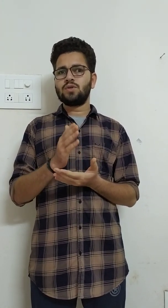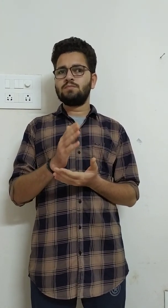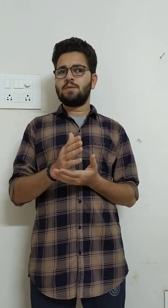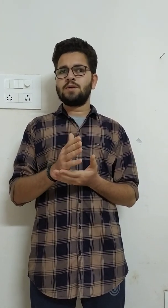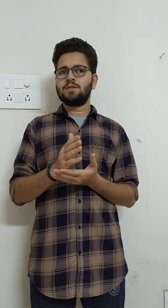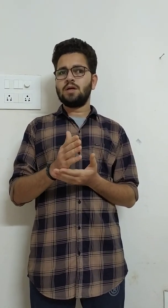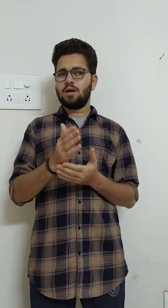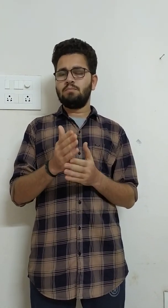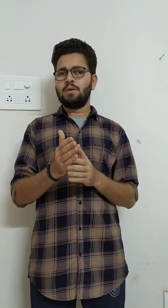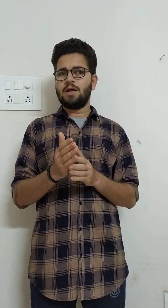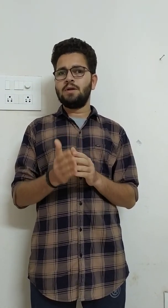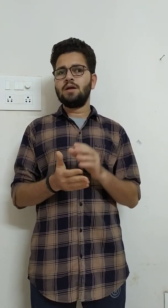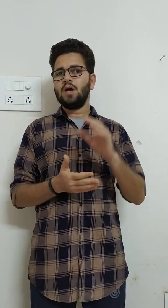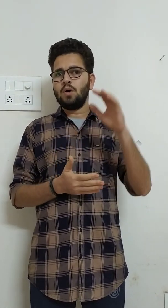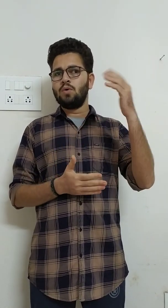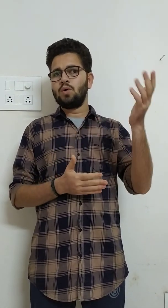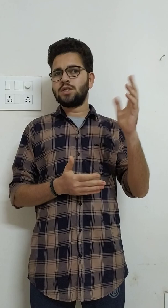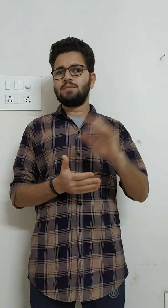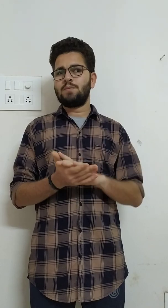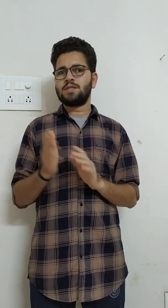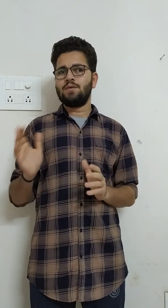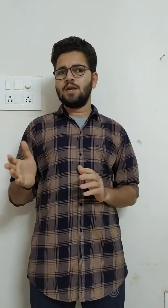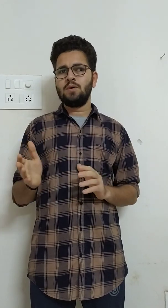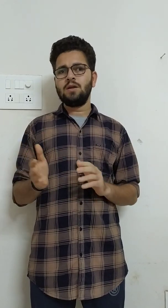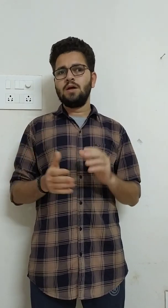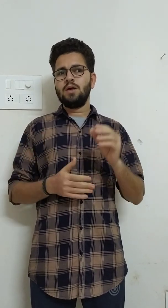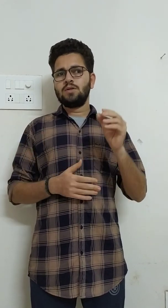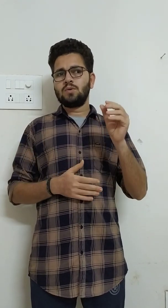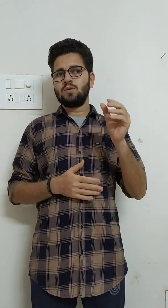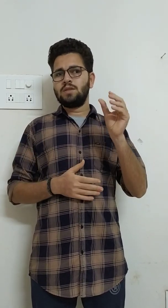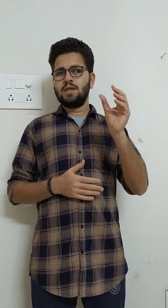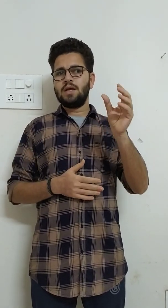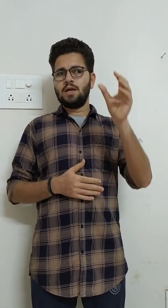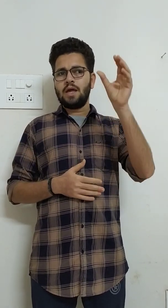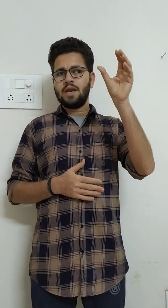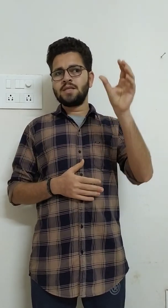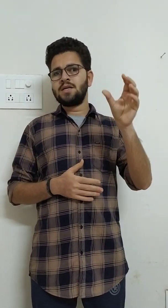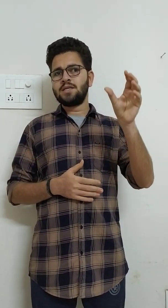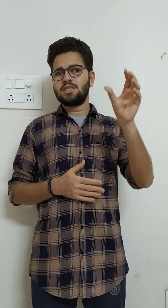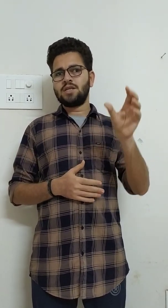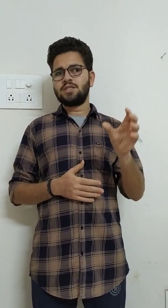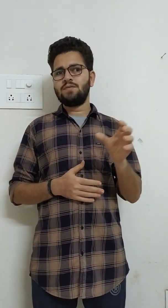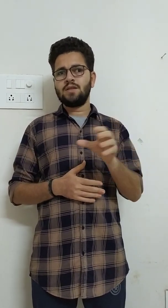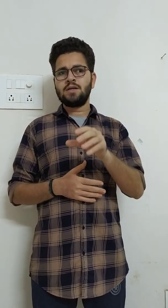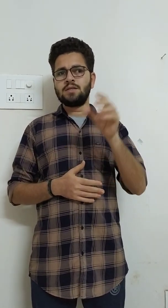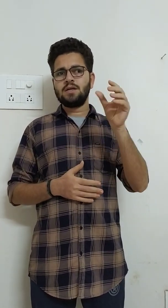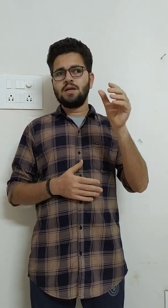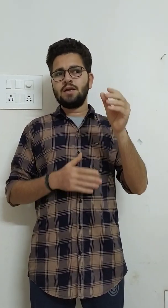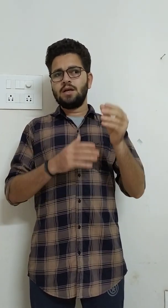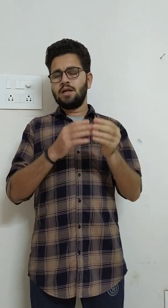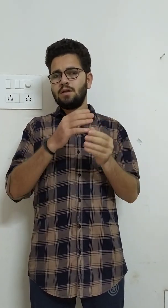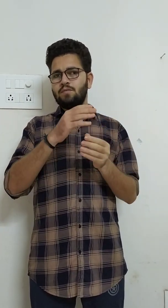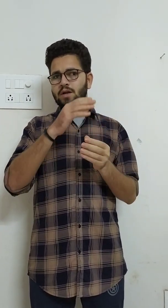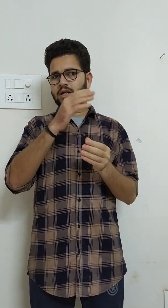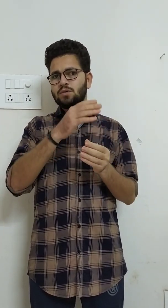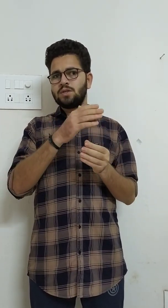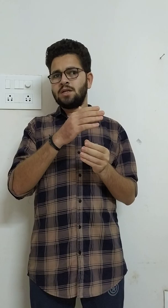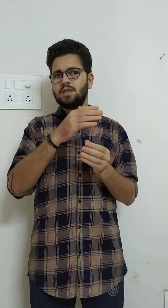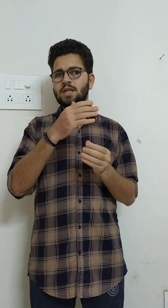question papers, I mean old question papers available. So they arranged in such a way that for each question there